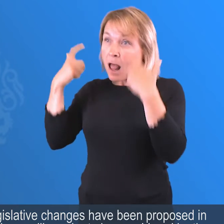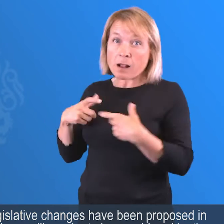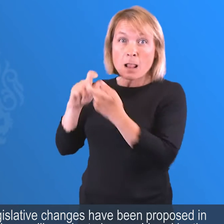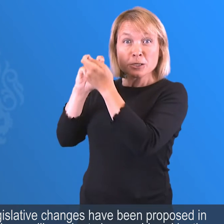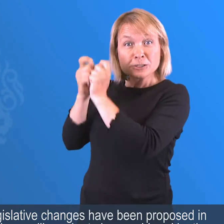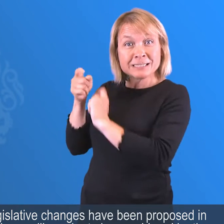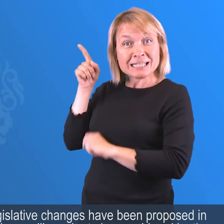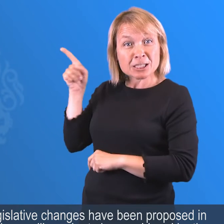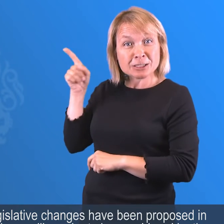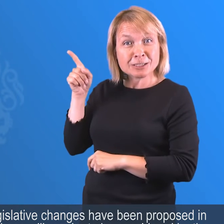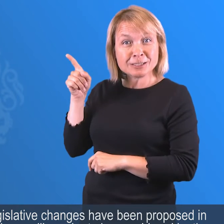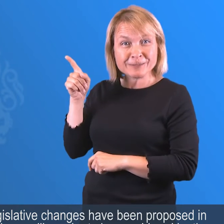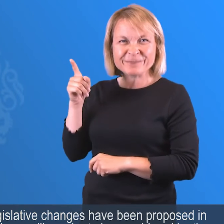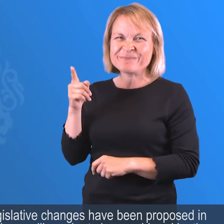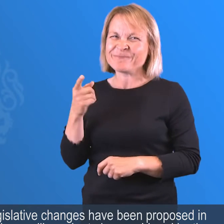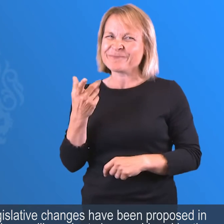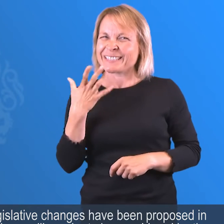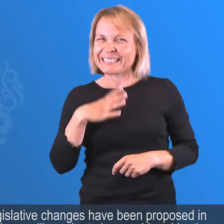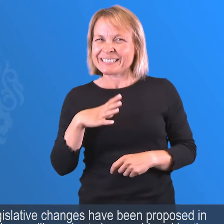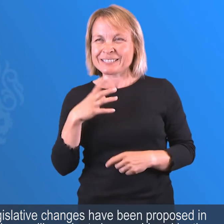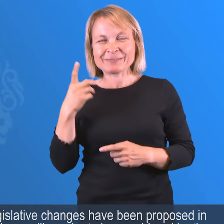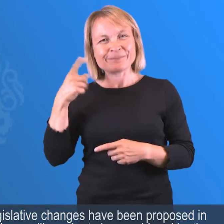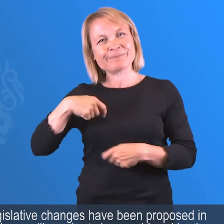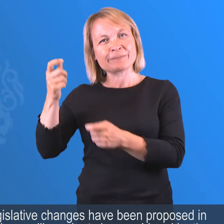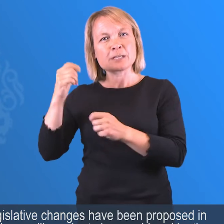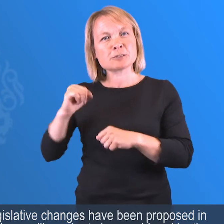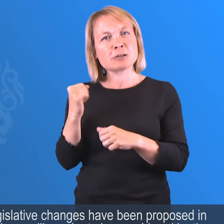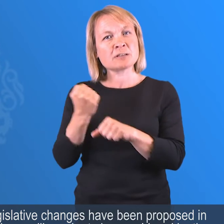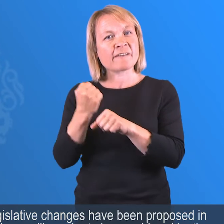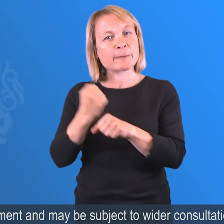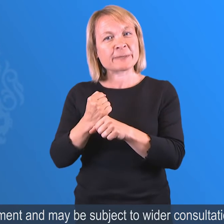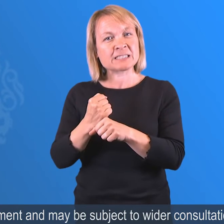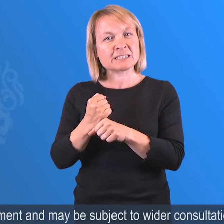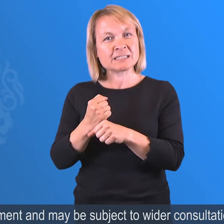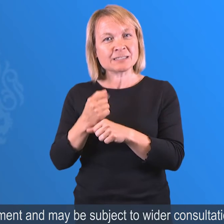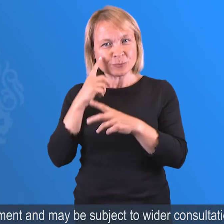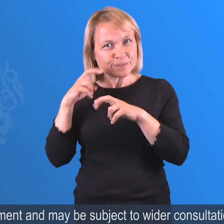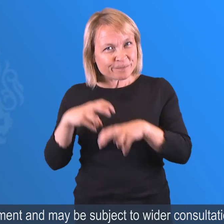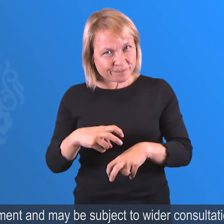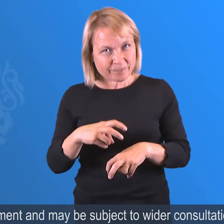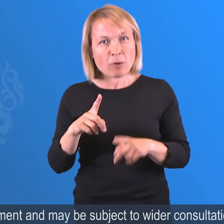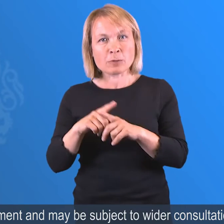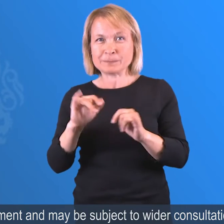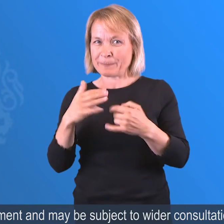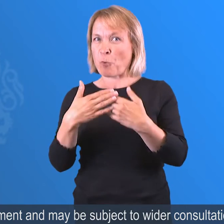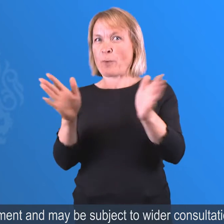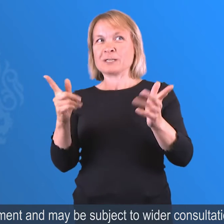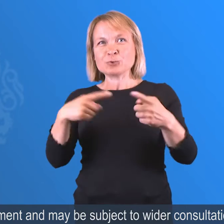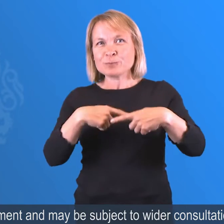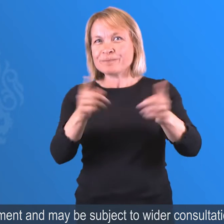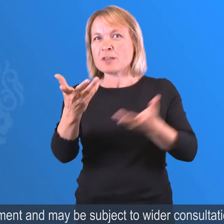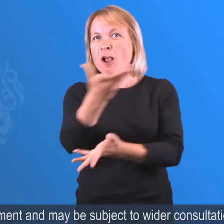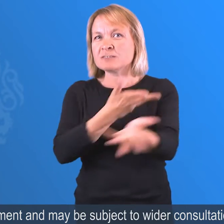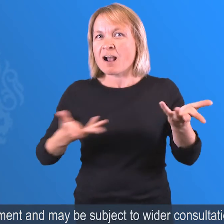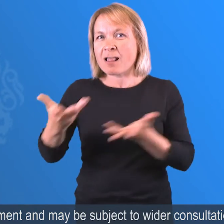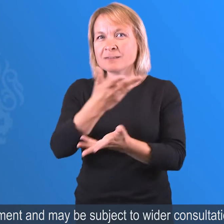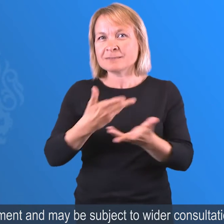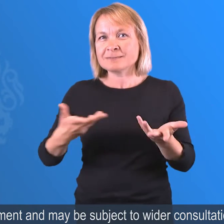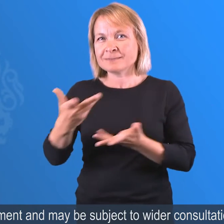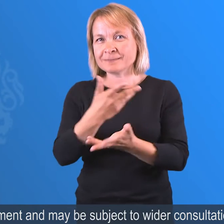Where legislative changes have been proposed in the report, these will require to be considered by the Scottish Government and may be subject